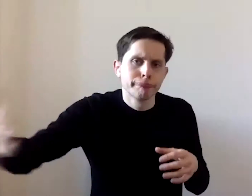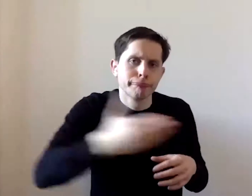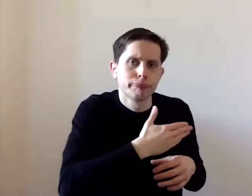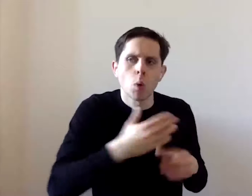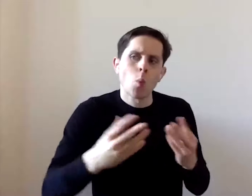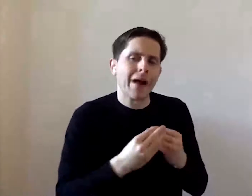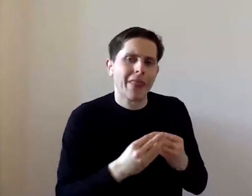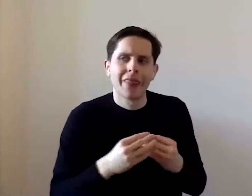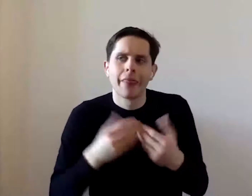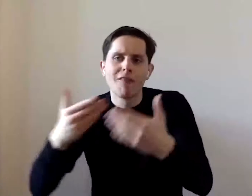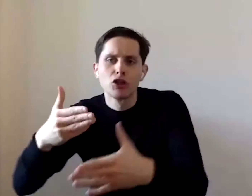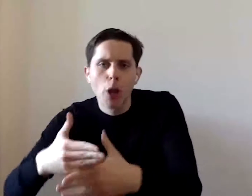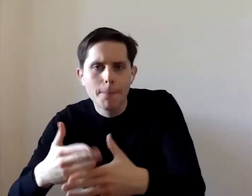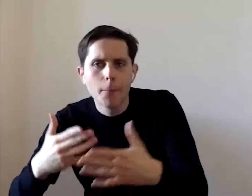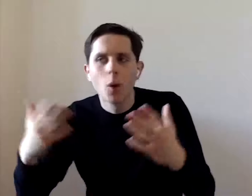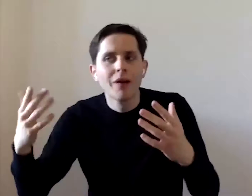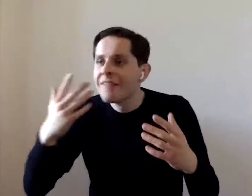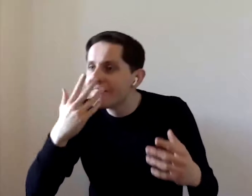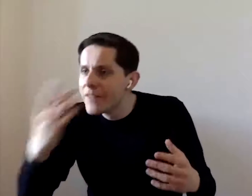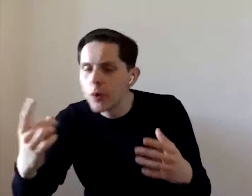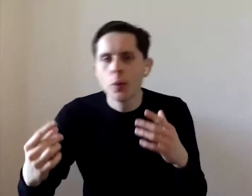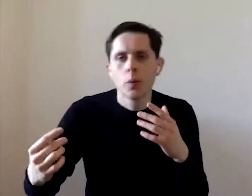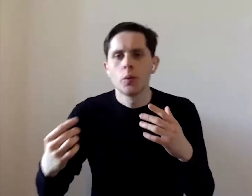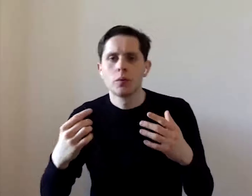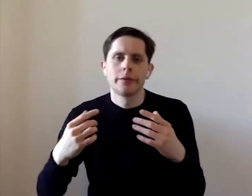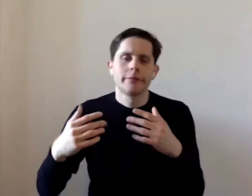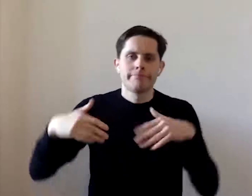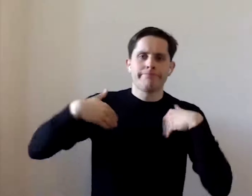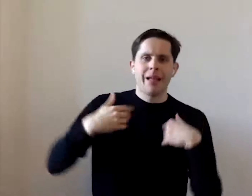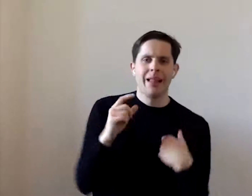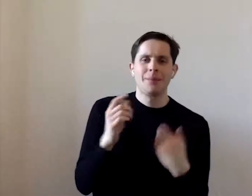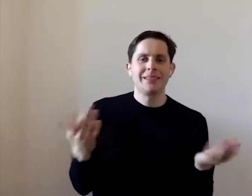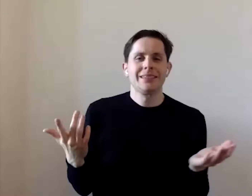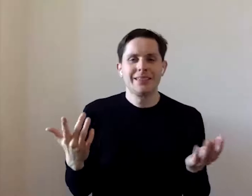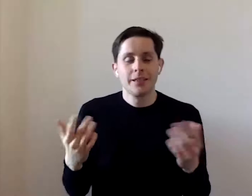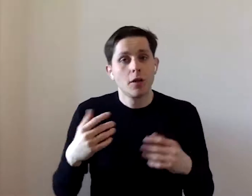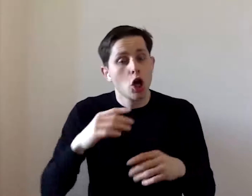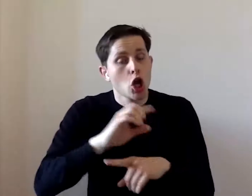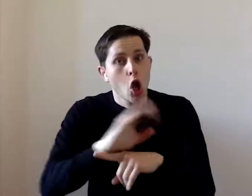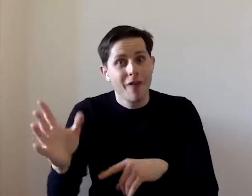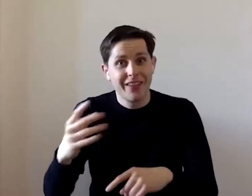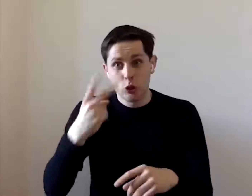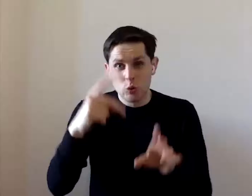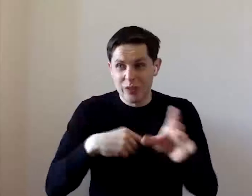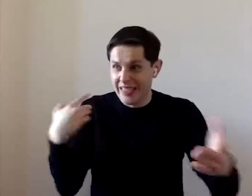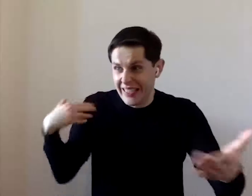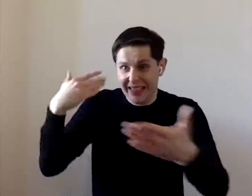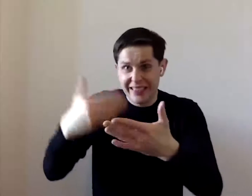you know someone, you can go somewhere and get ahead quite easily. If you don't know them, it can be very challenging. And I think, again, coming back to